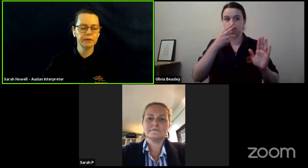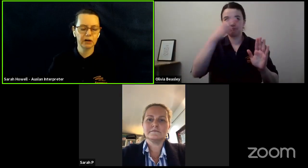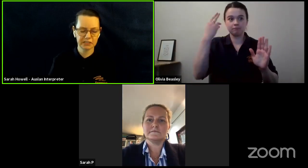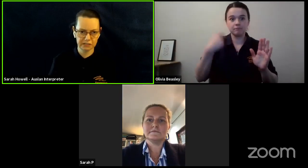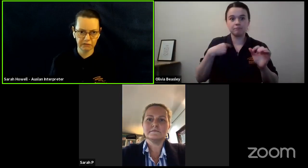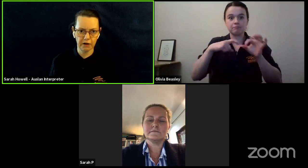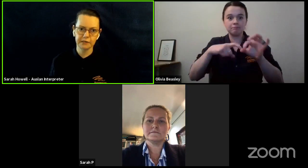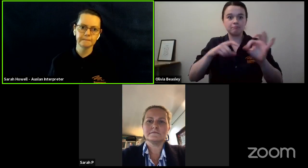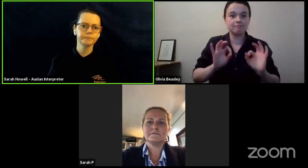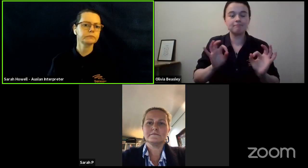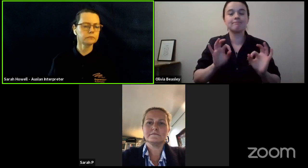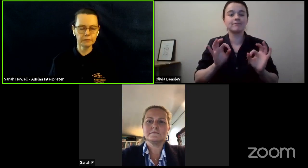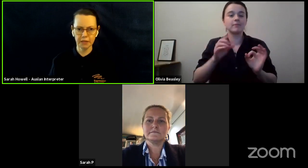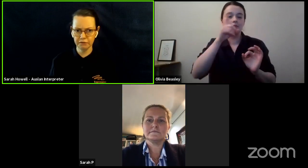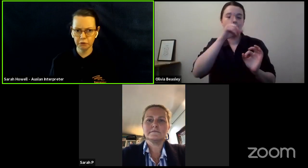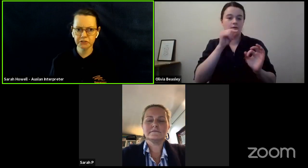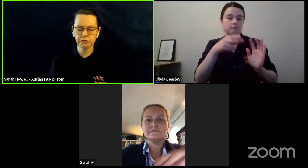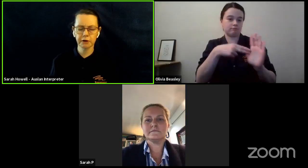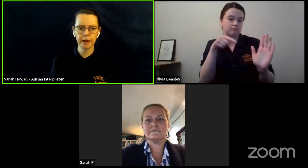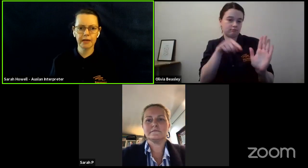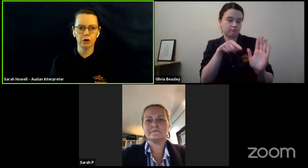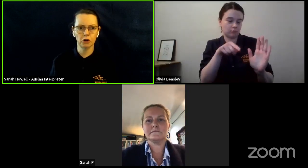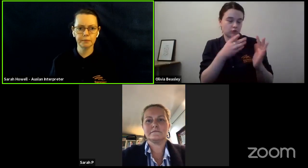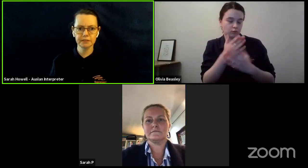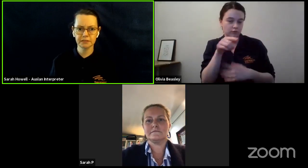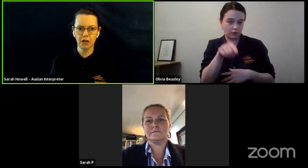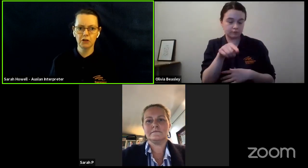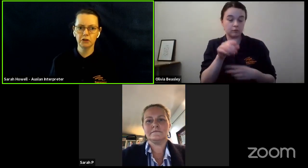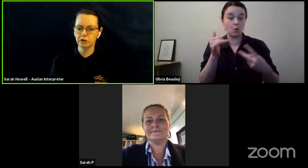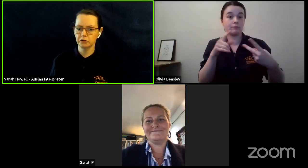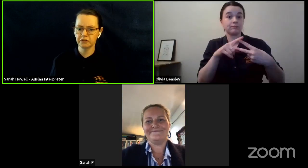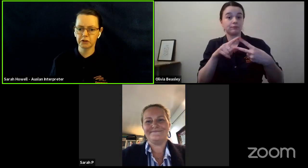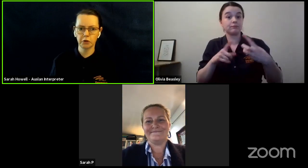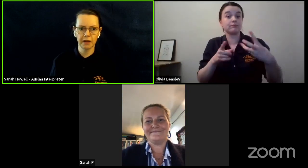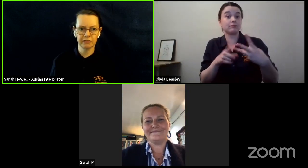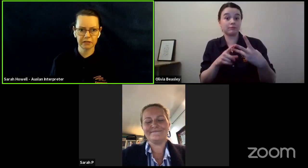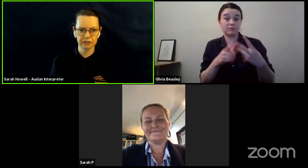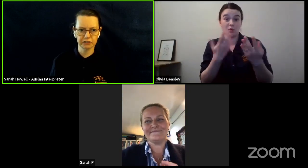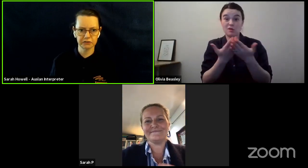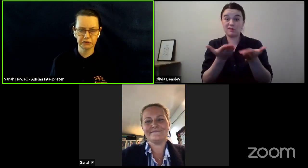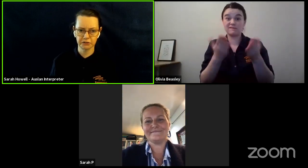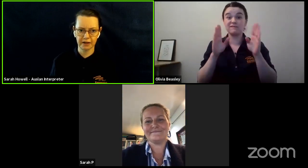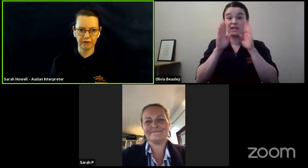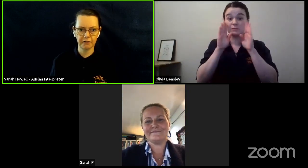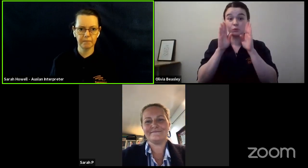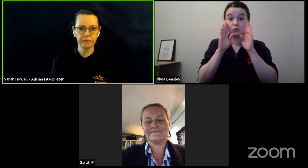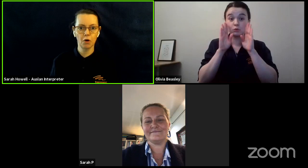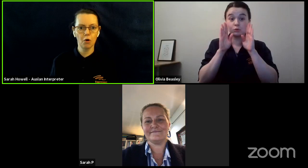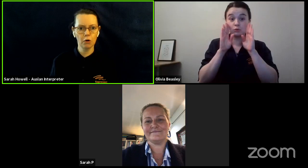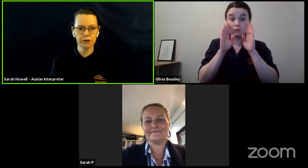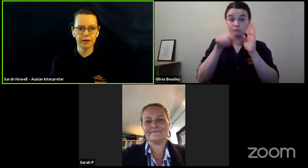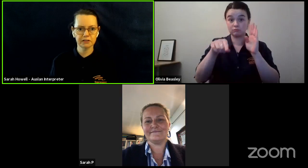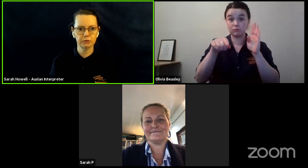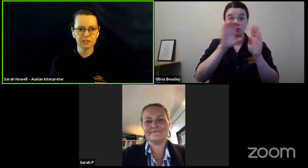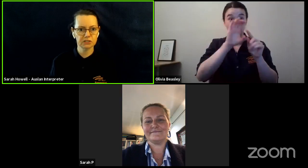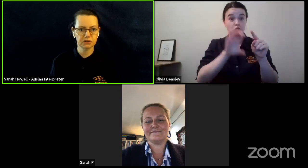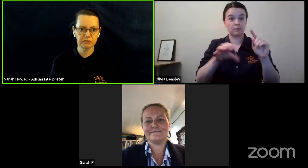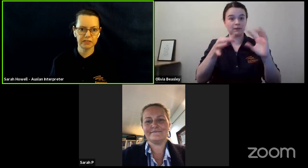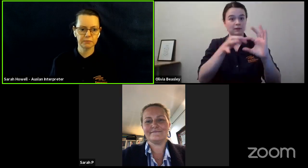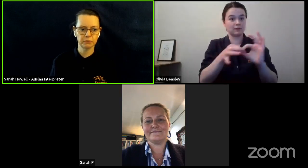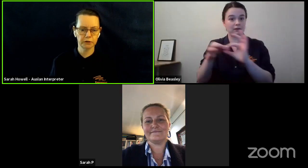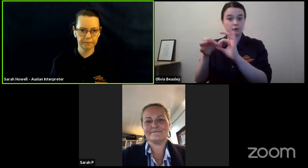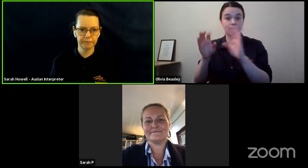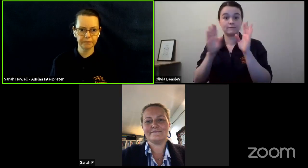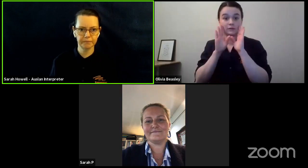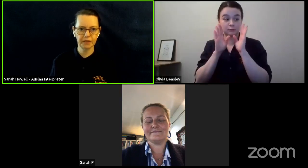don't want to be identified. If you want to remain anonymous, you can use the QA function to do that. Or you can ask questions